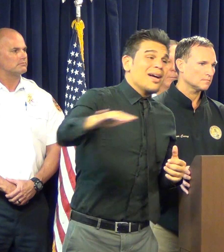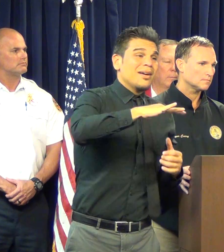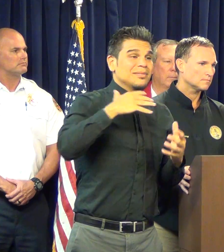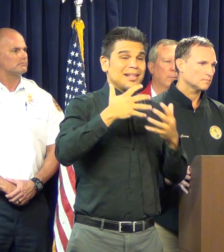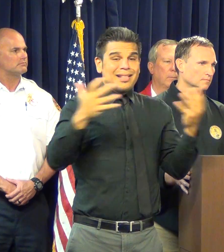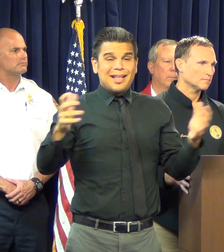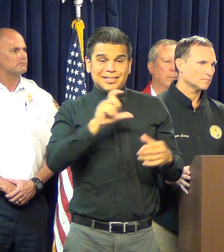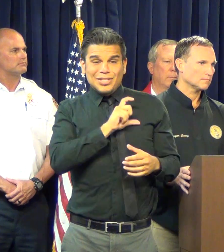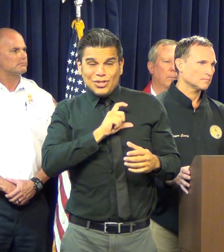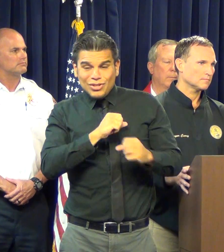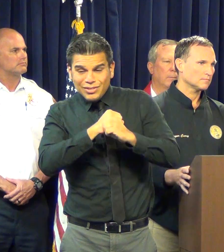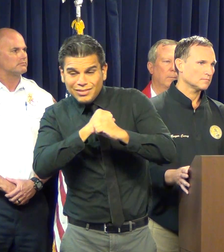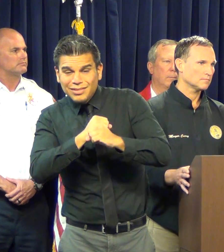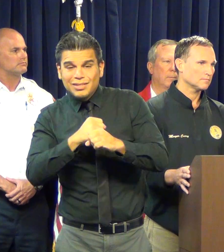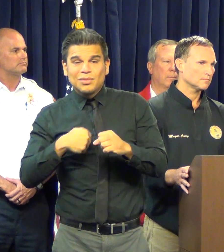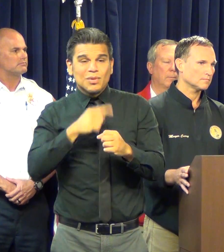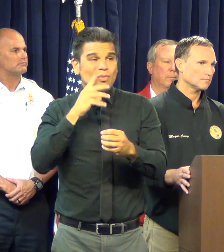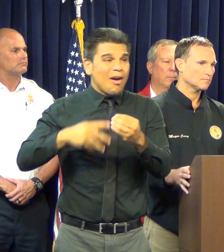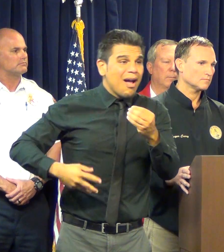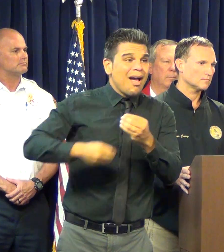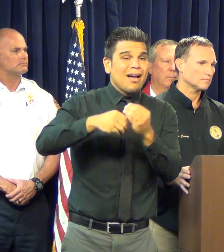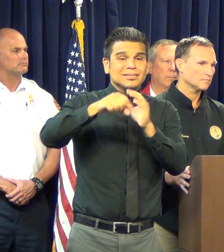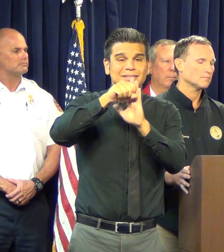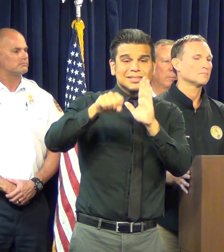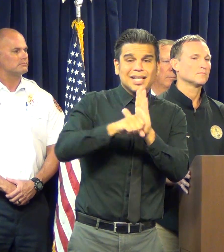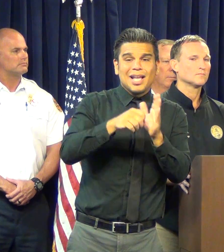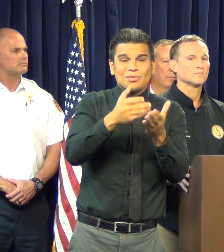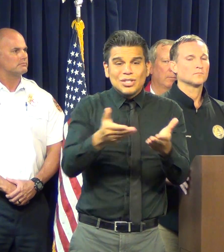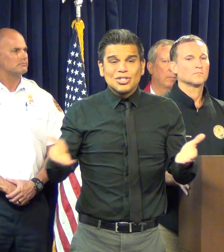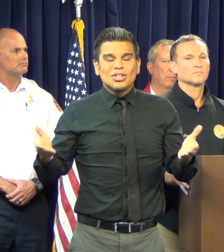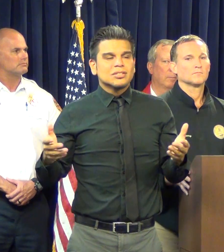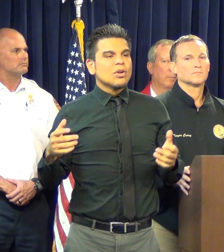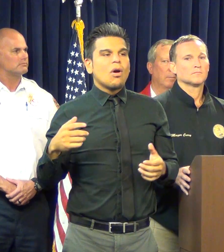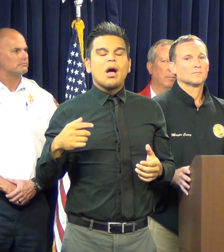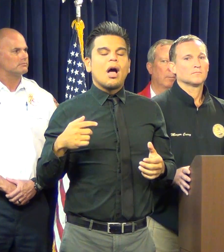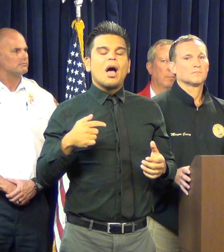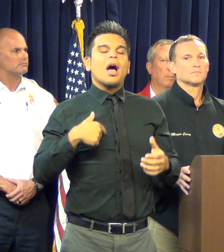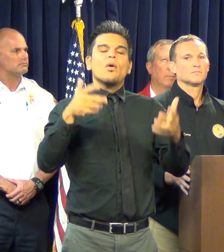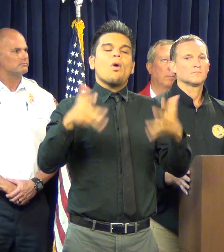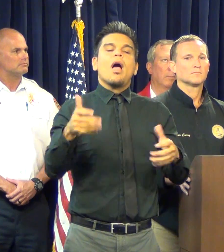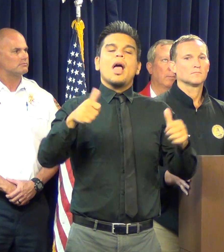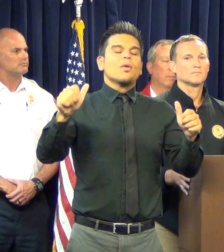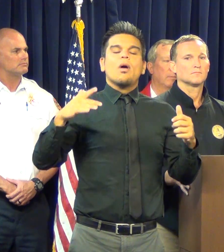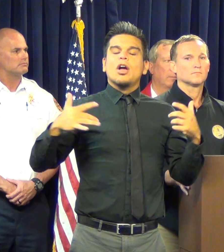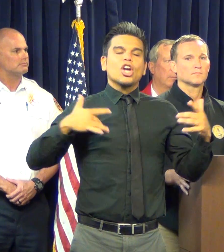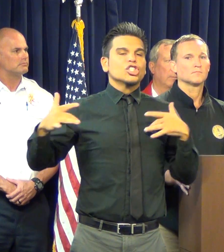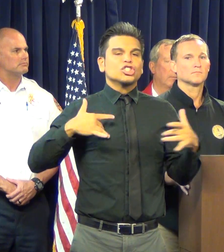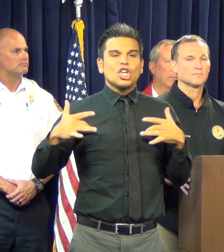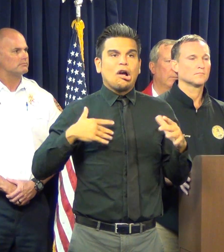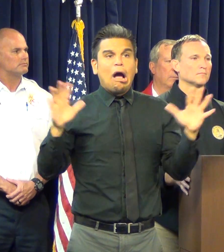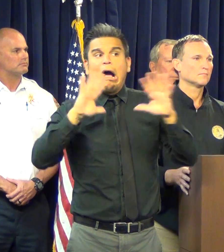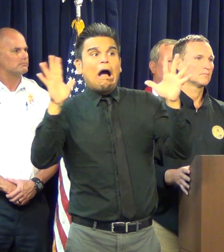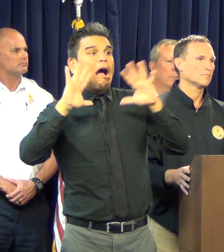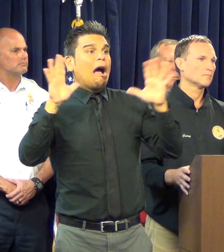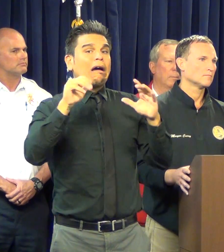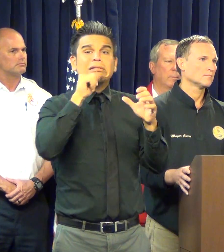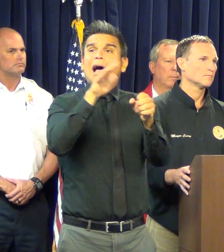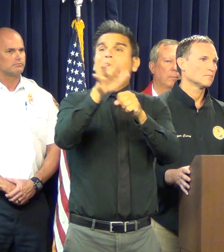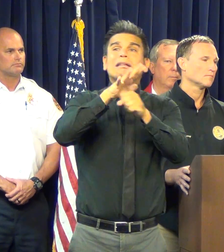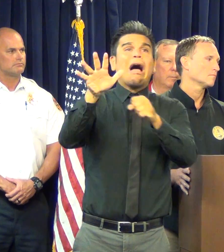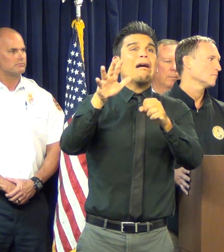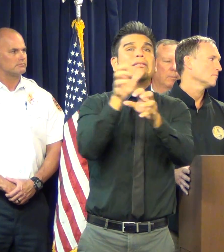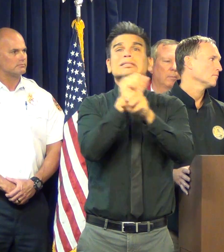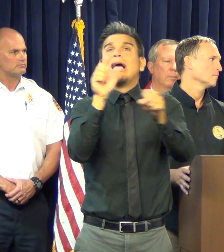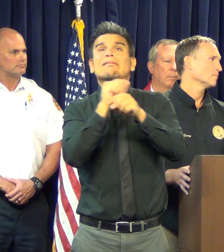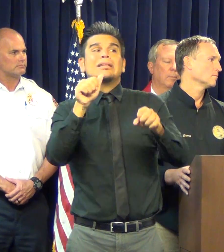going to supplement that with state resources. So I would not want anybody to be concerned that there is no public safety available. That's not true. So